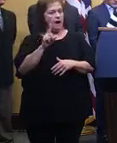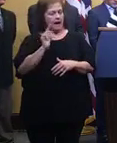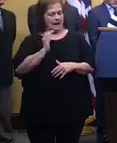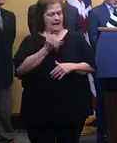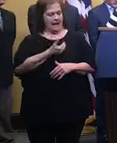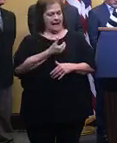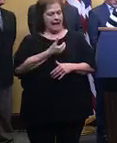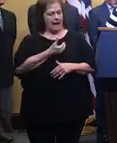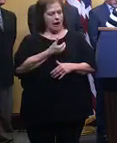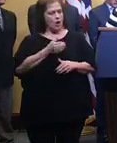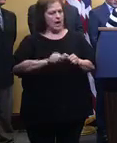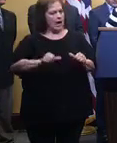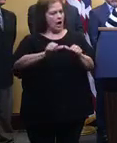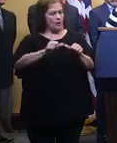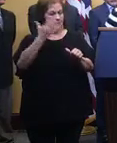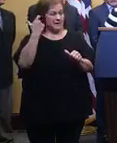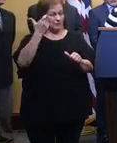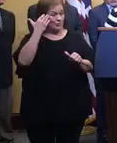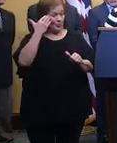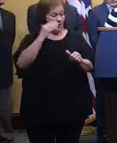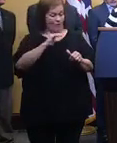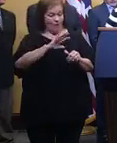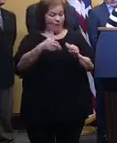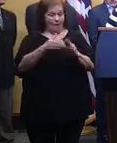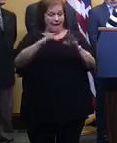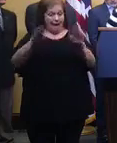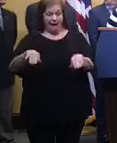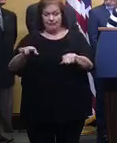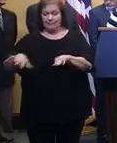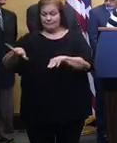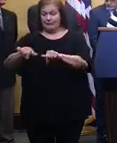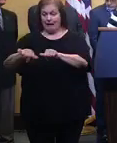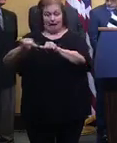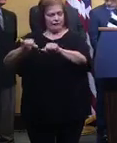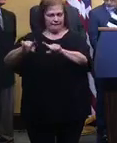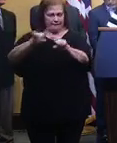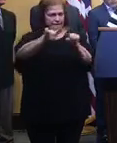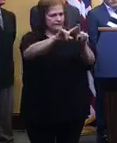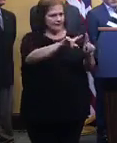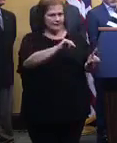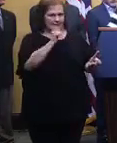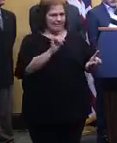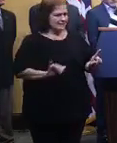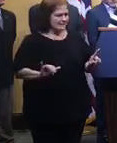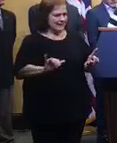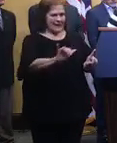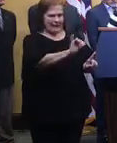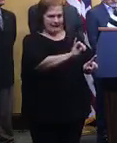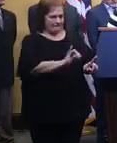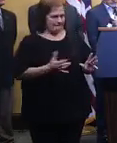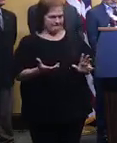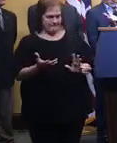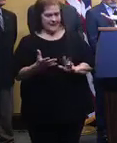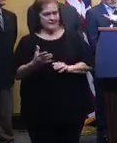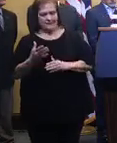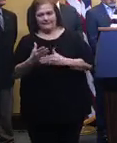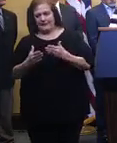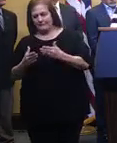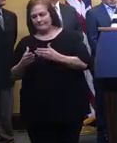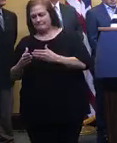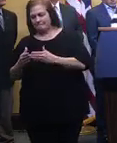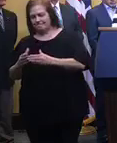fabric. Every neighborhood is not the same. Some neighborhoods are absolutely like gentrified. Some are